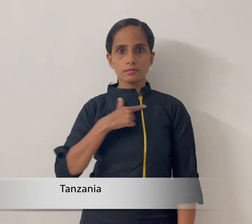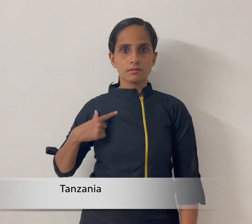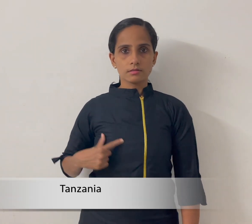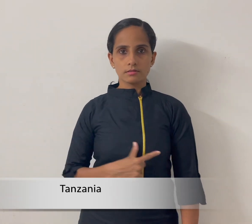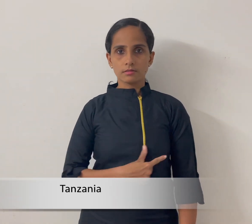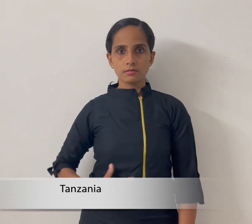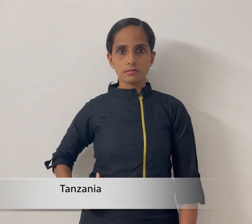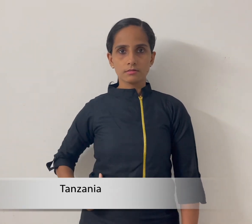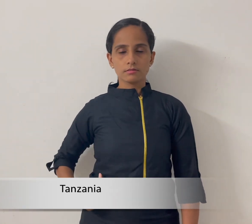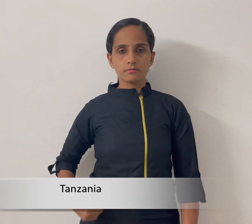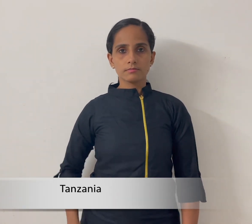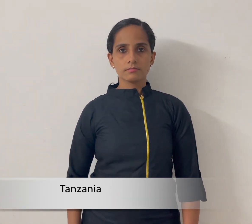Tanzania.